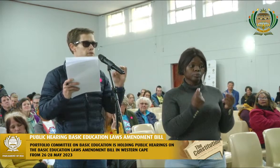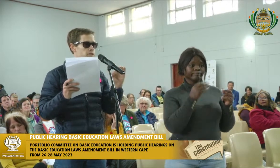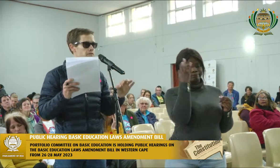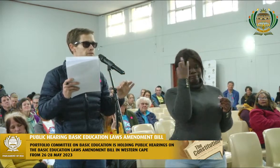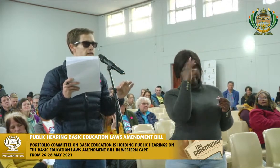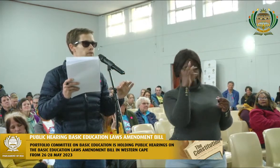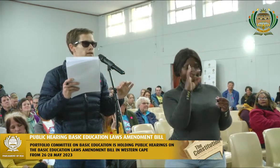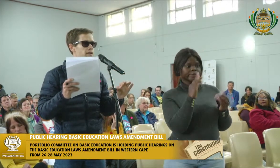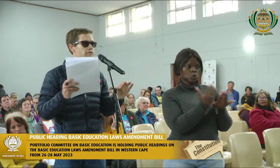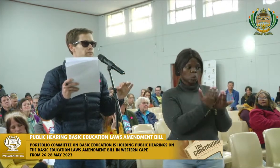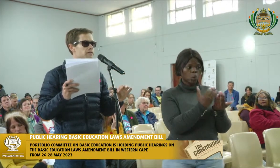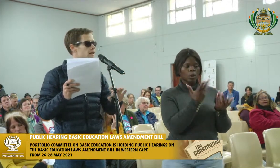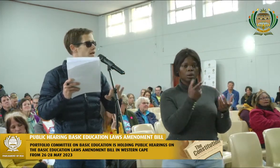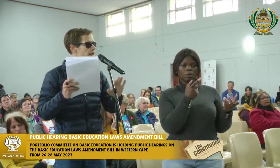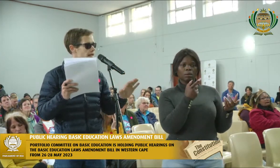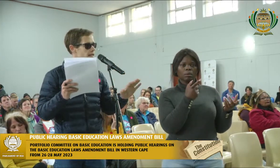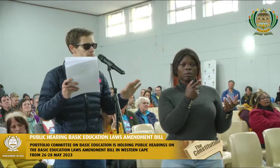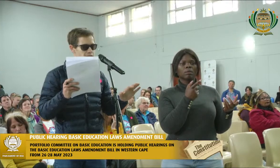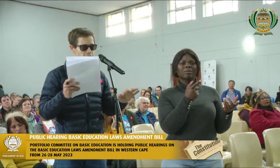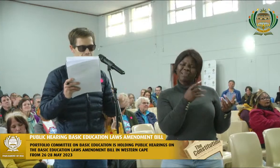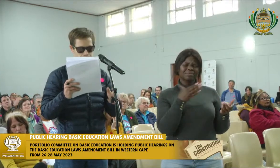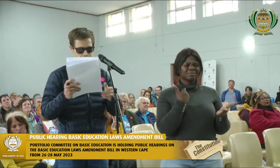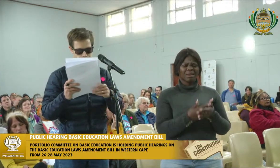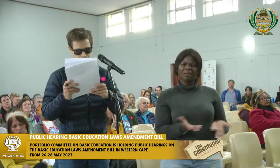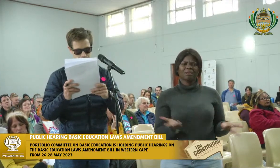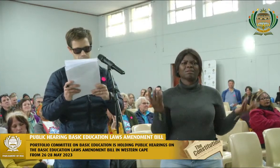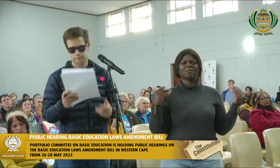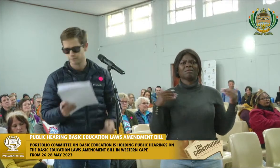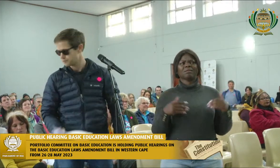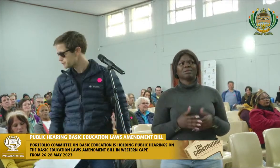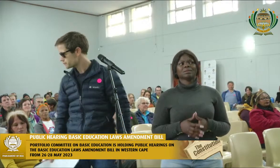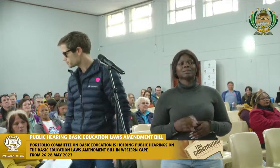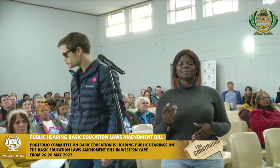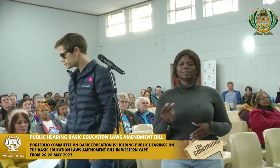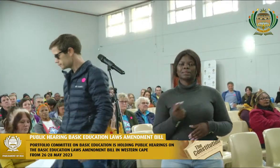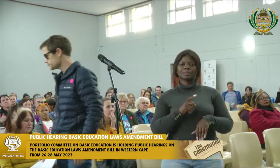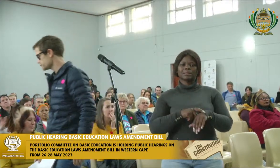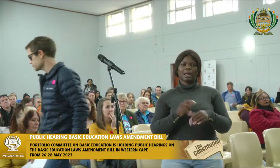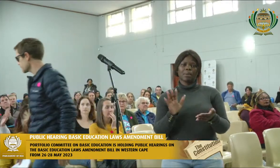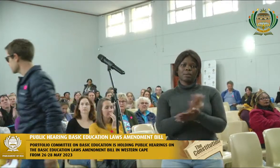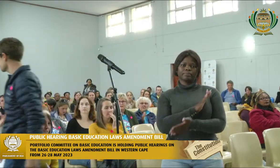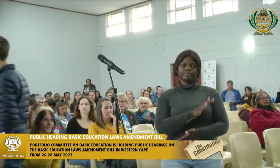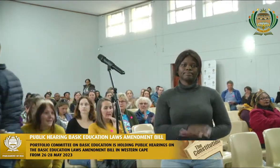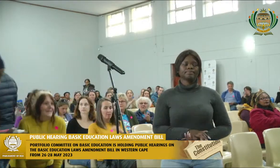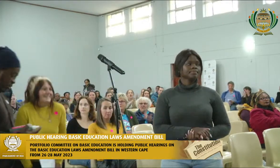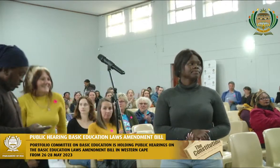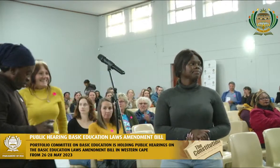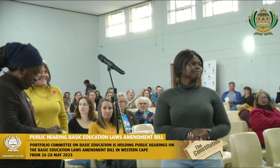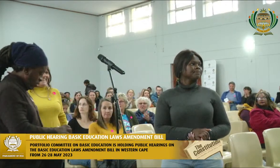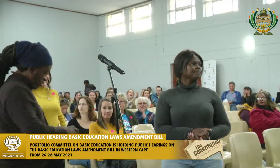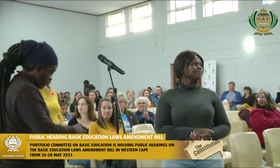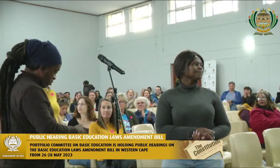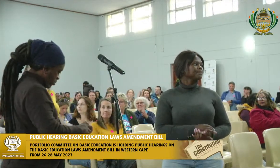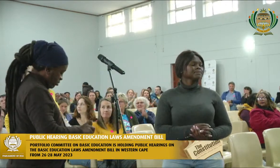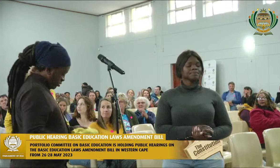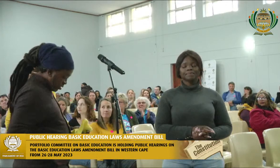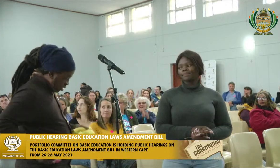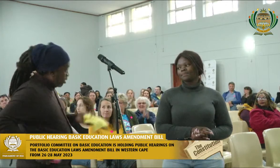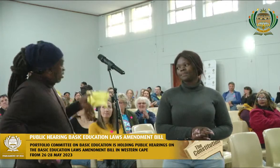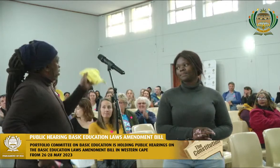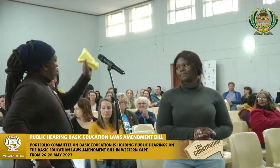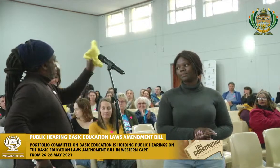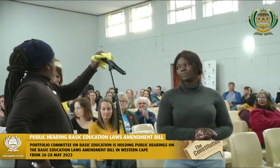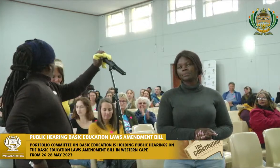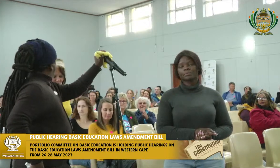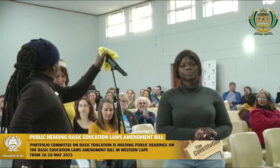governed specifically by the government, let it be done. Unfortunately, your time has expired, Robert. Next.